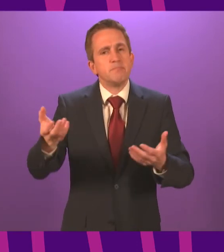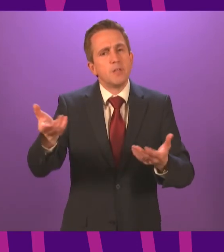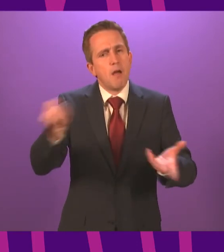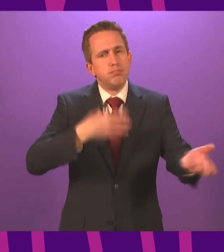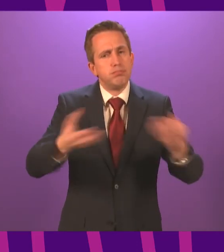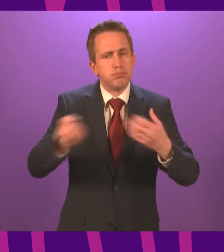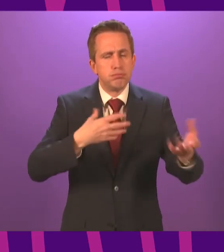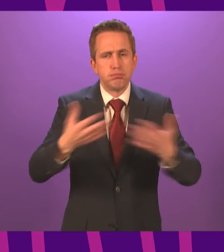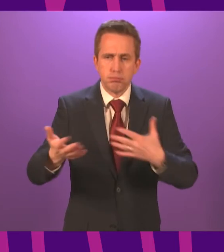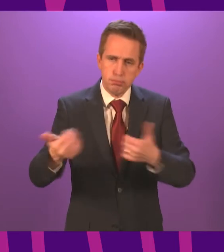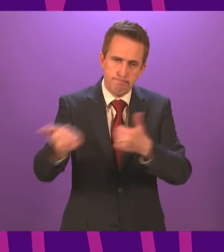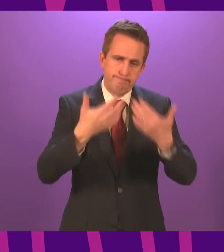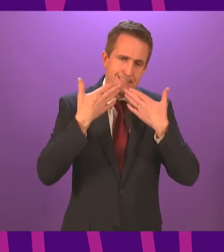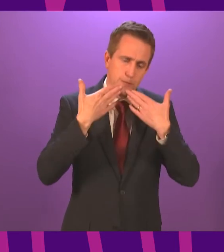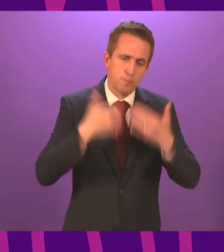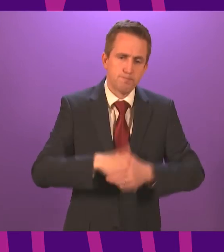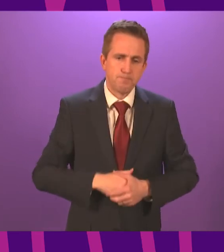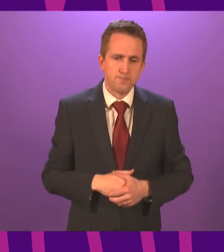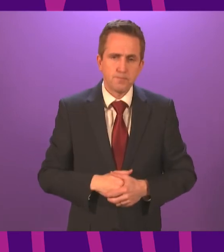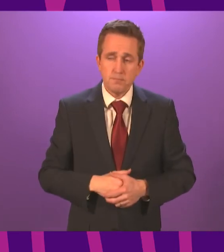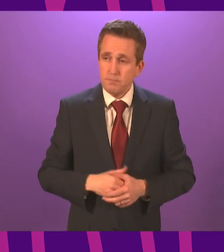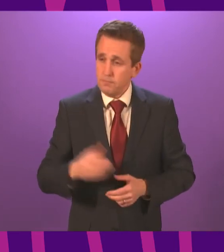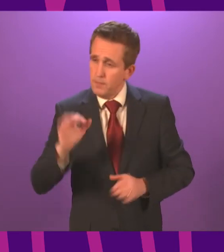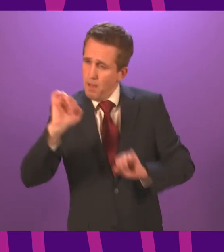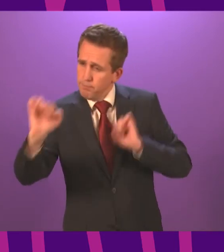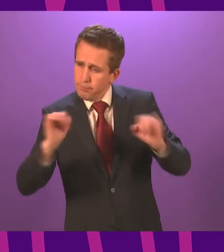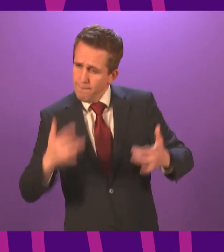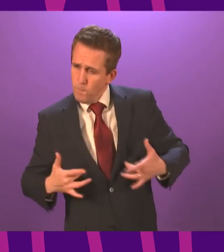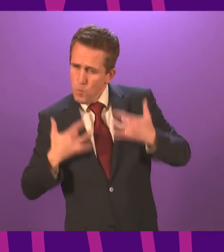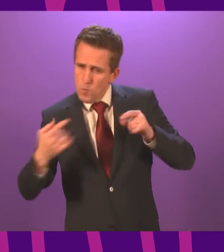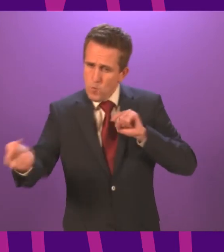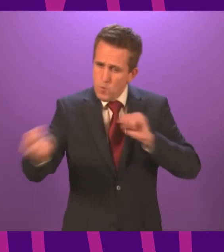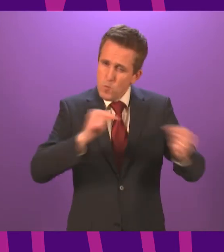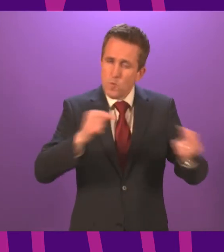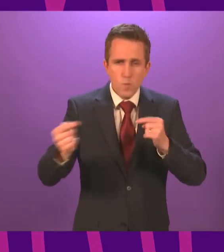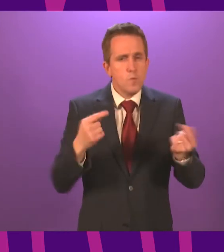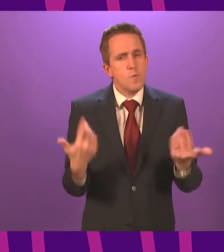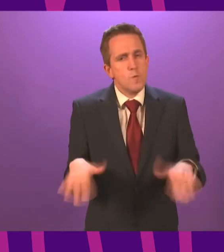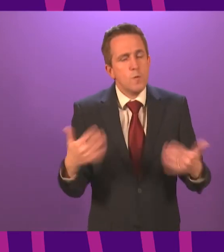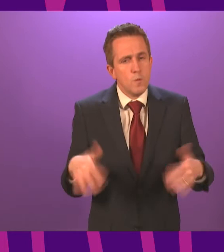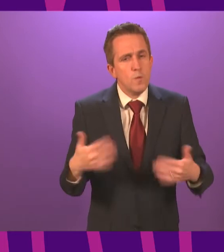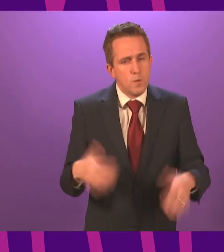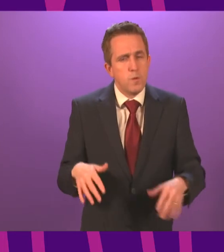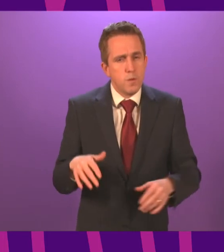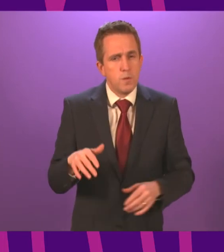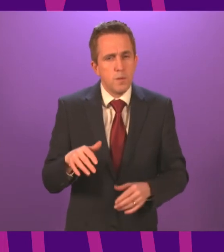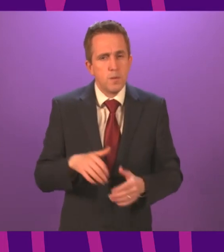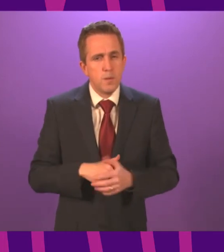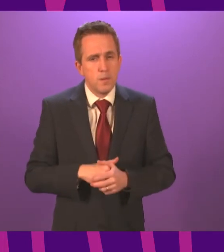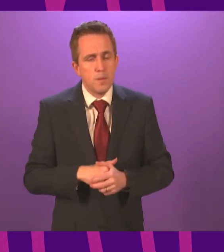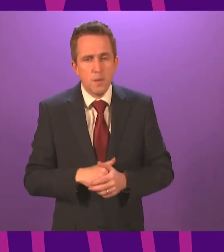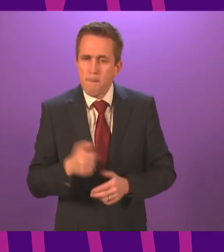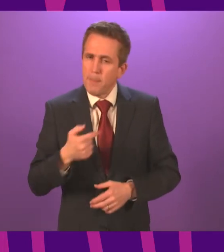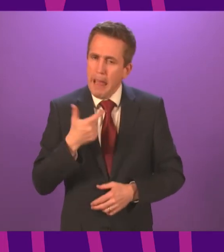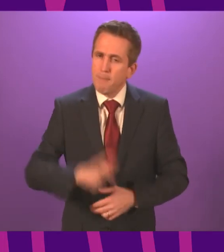this afternoon. And despite some of the differences of opinion which have been shared during the course of this debate, I'm in